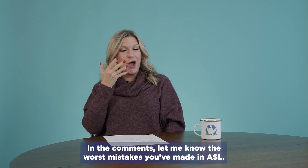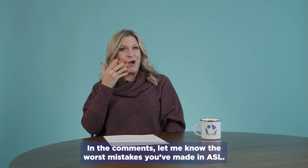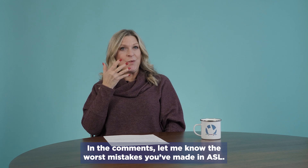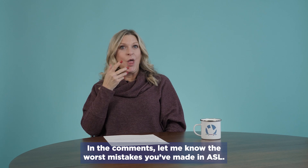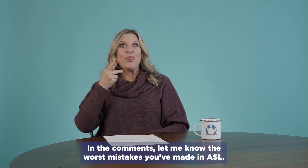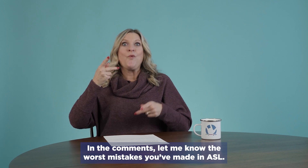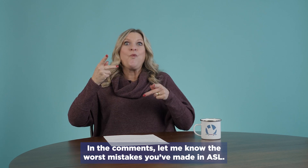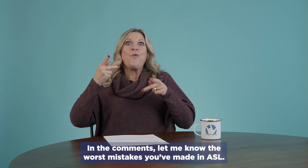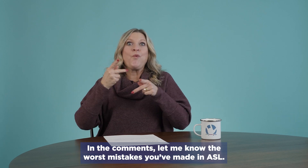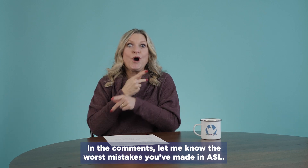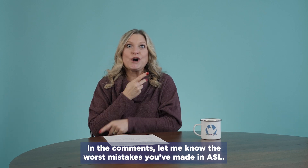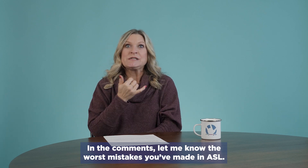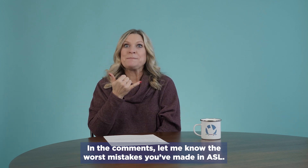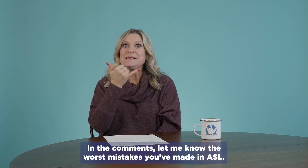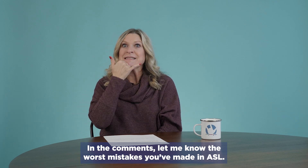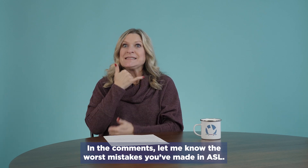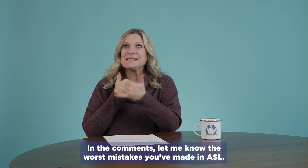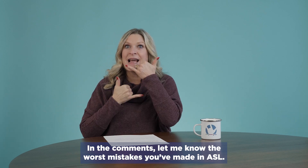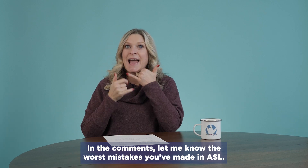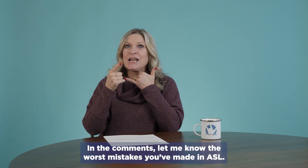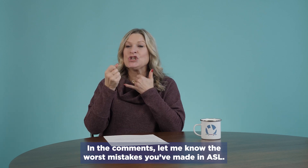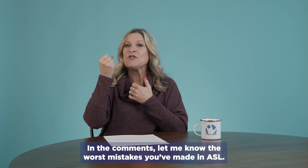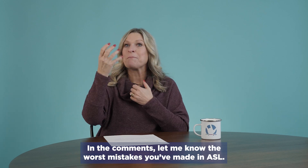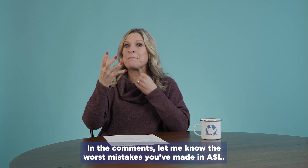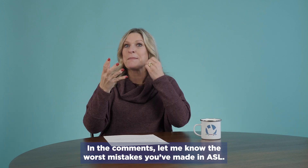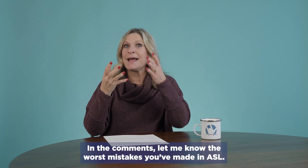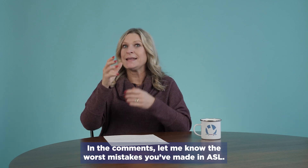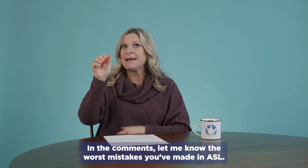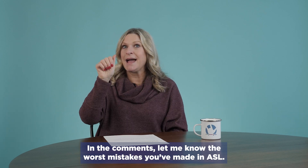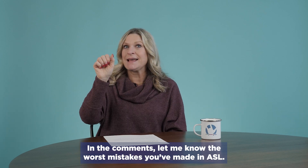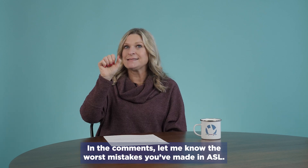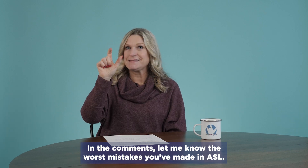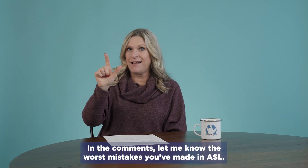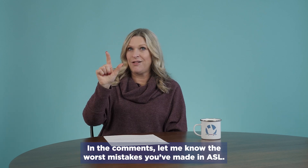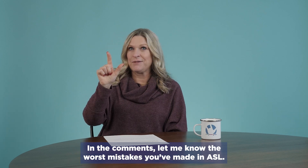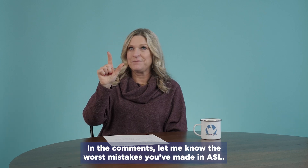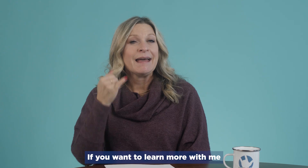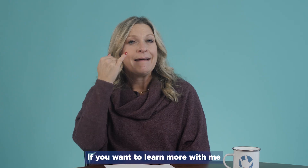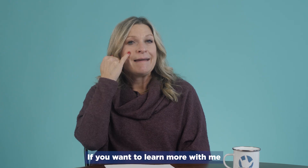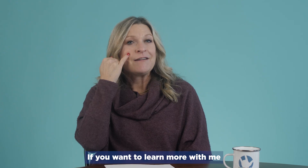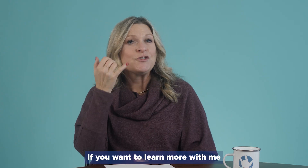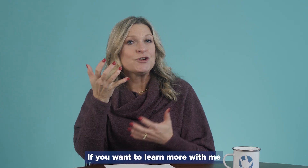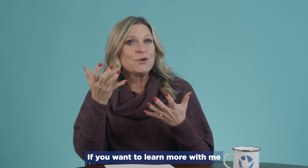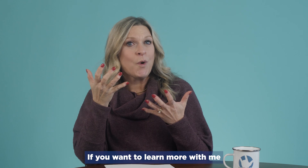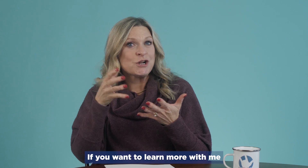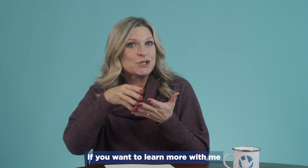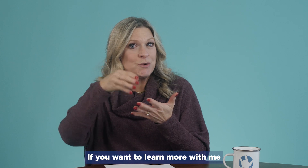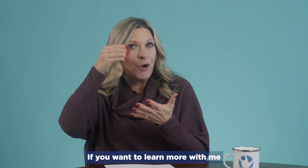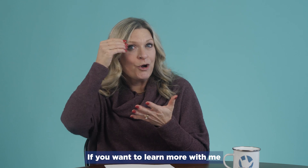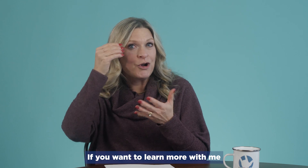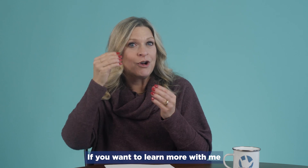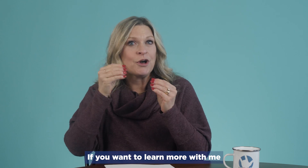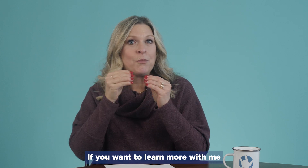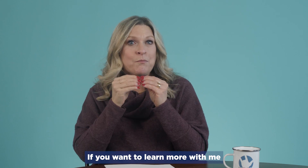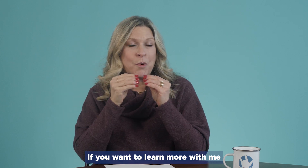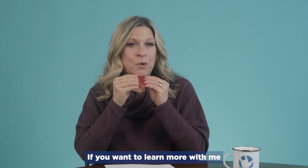know the worst mistakes you made in ASL. If you want to learn more